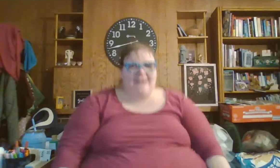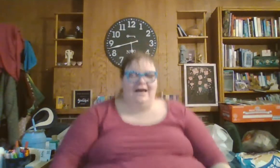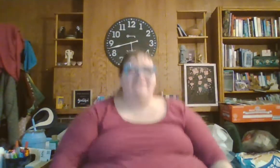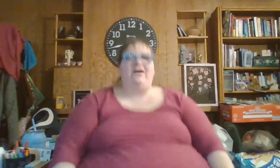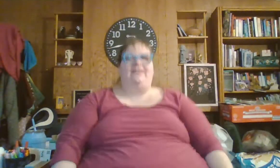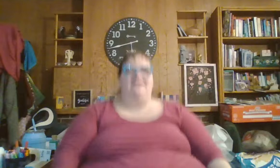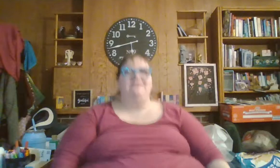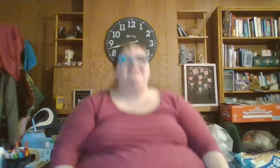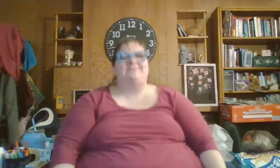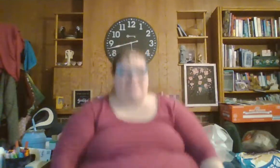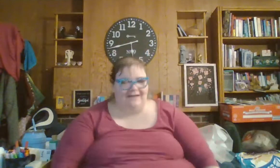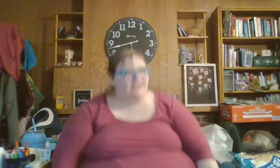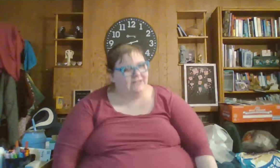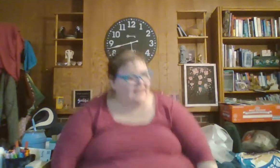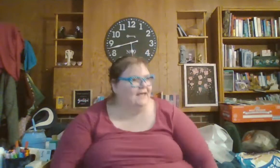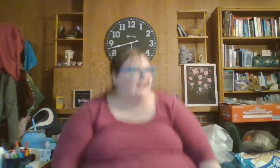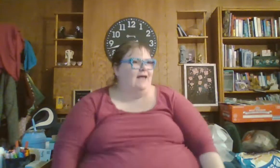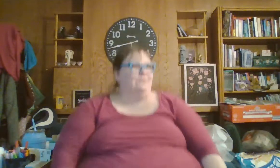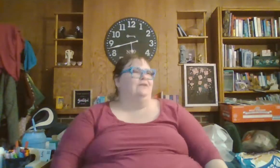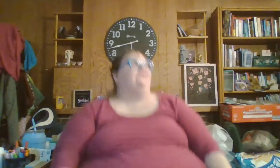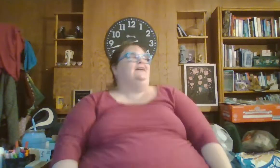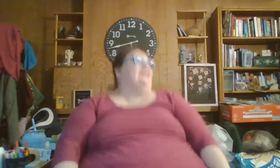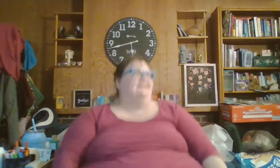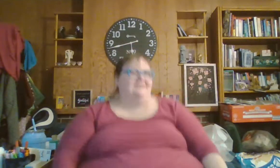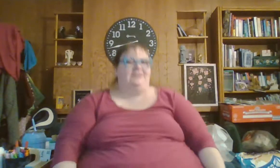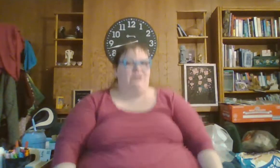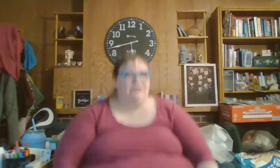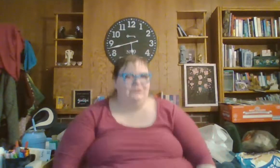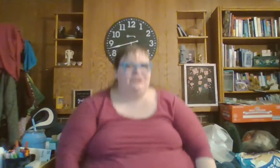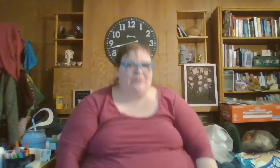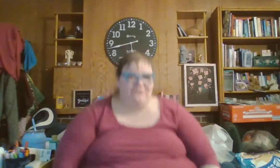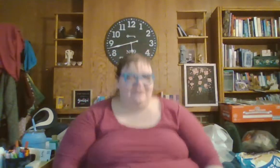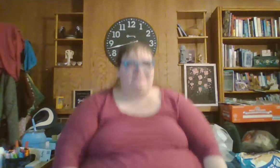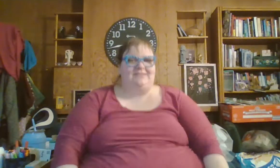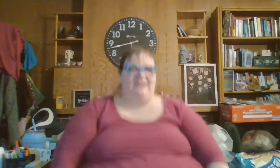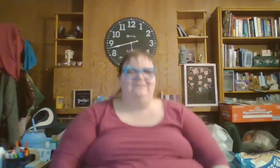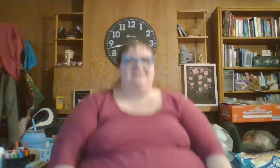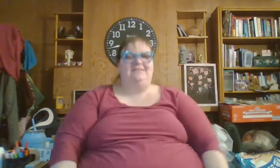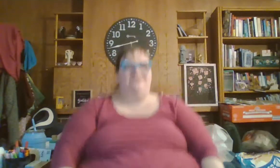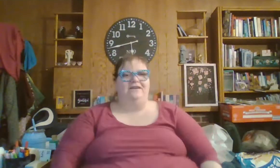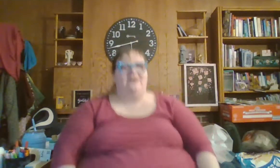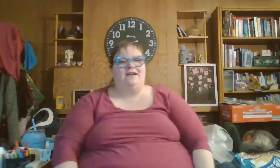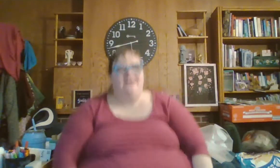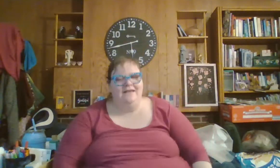have gotten them inspired and motivated to show up for themselves and do their